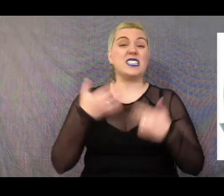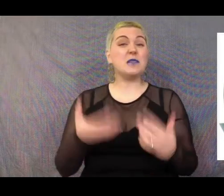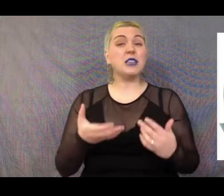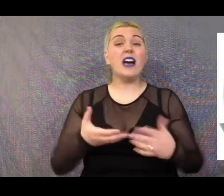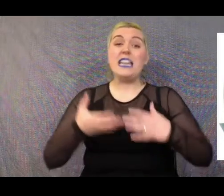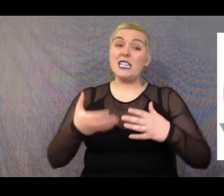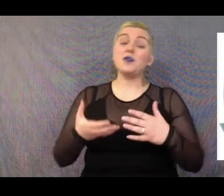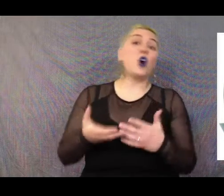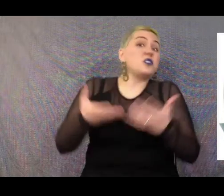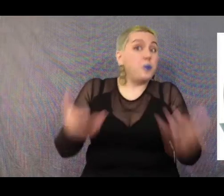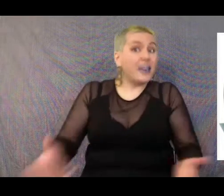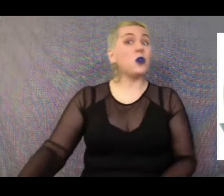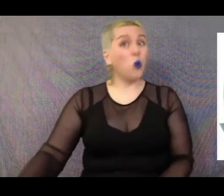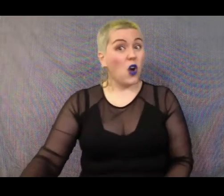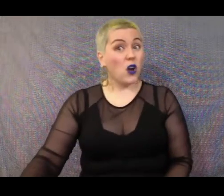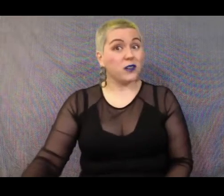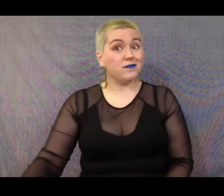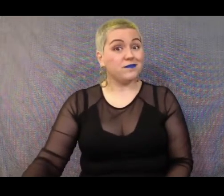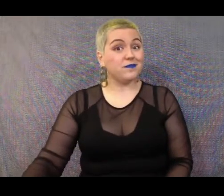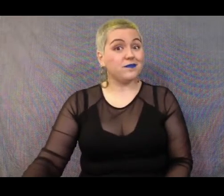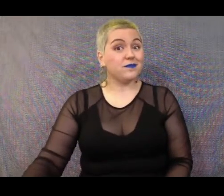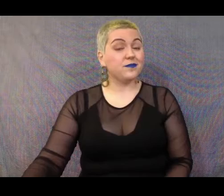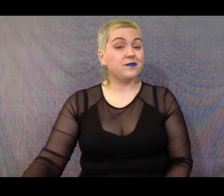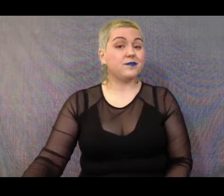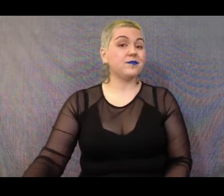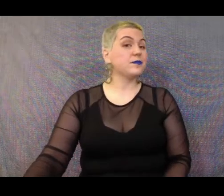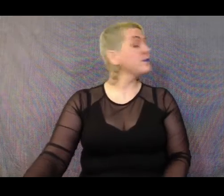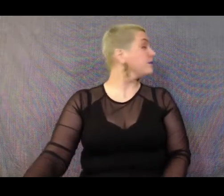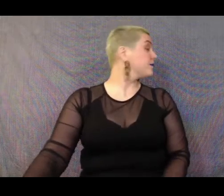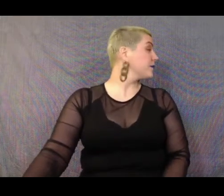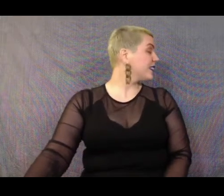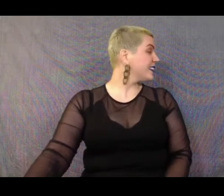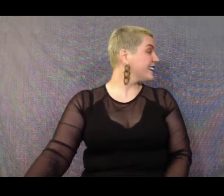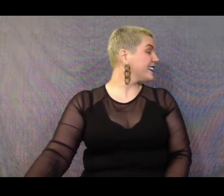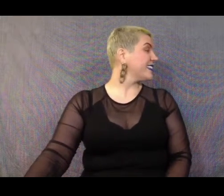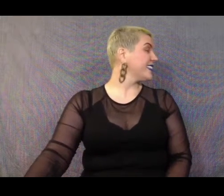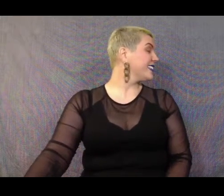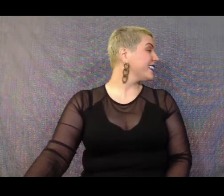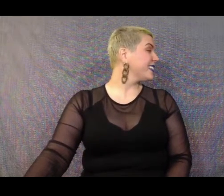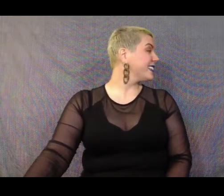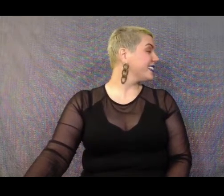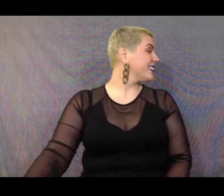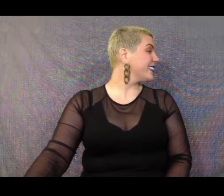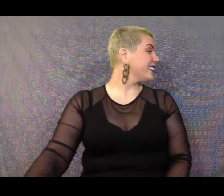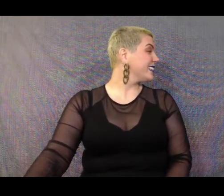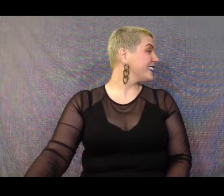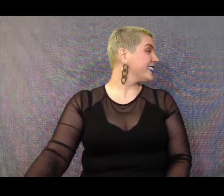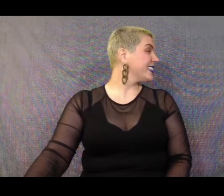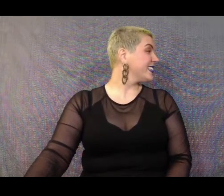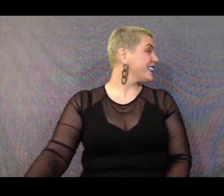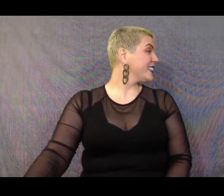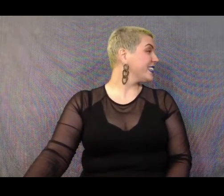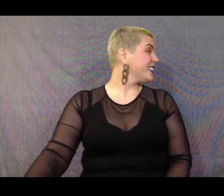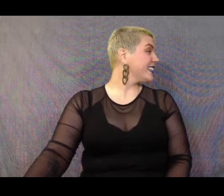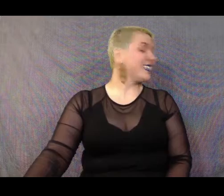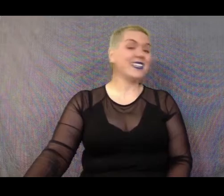producing similar, if not better, work. So if these biases are all in place with single-blind review, why don't more